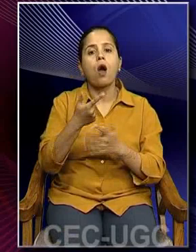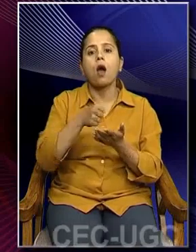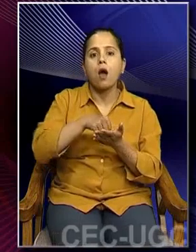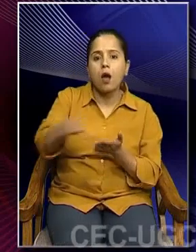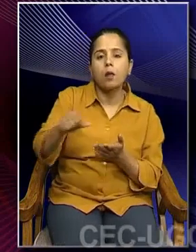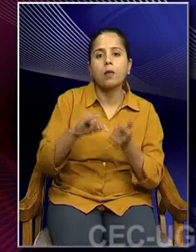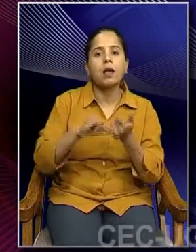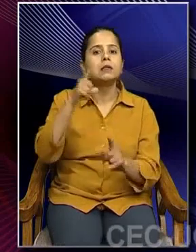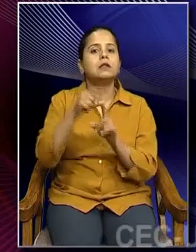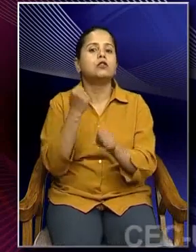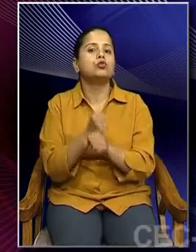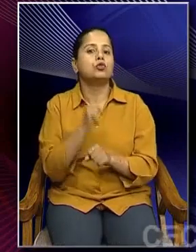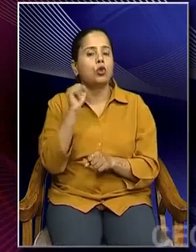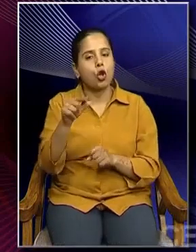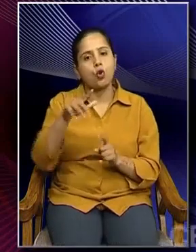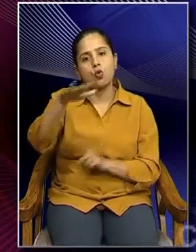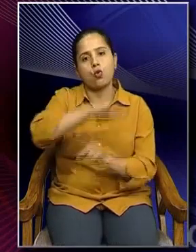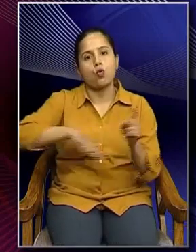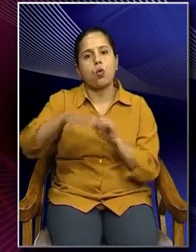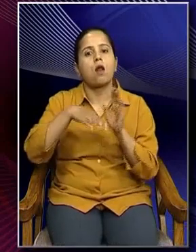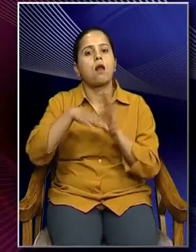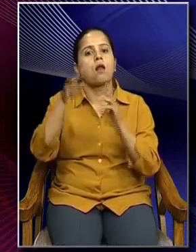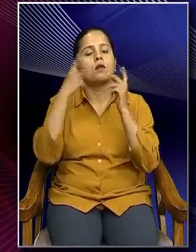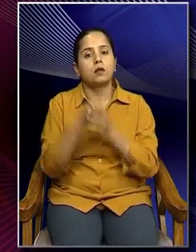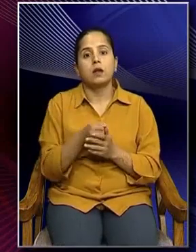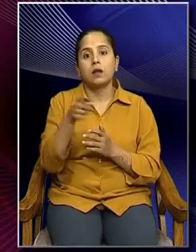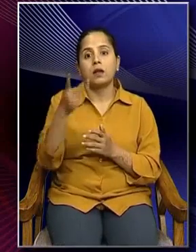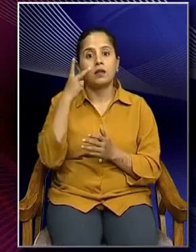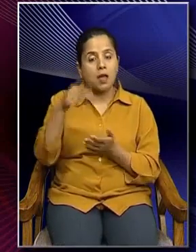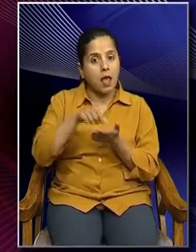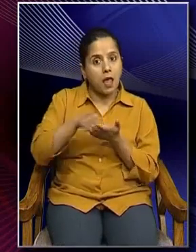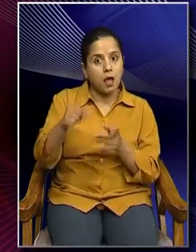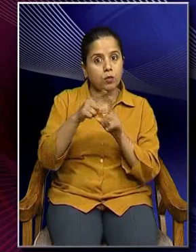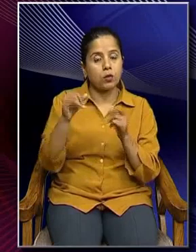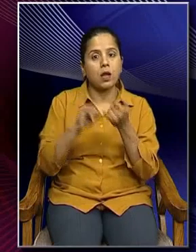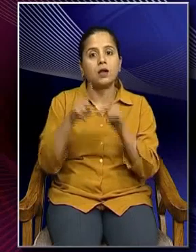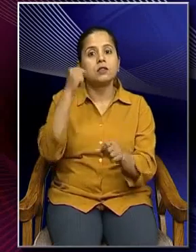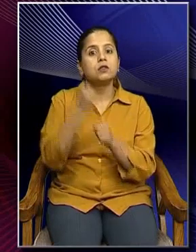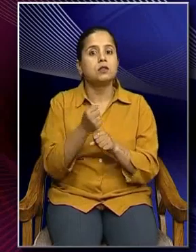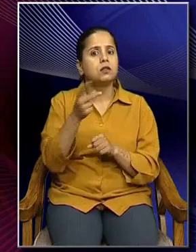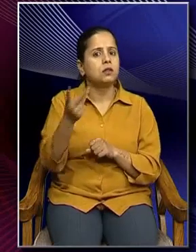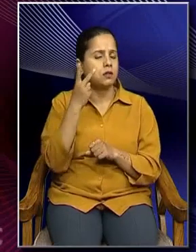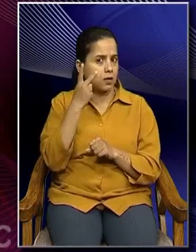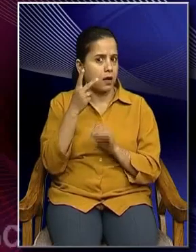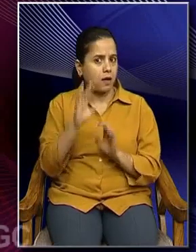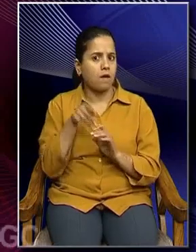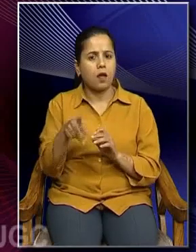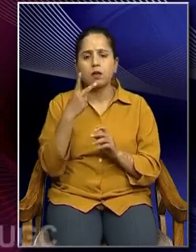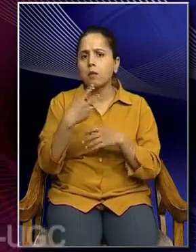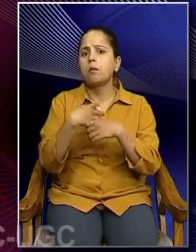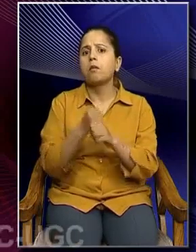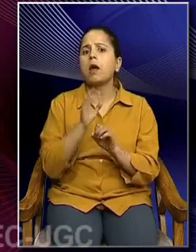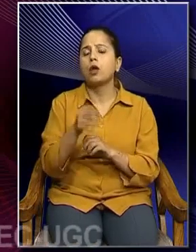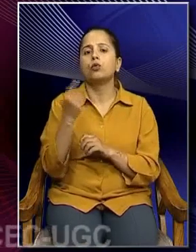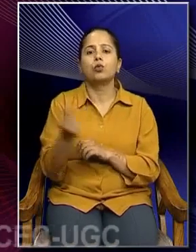SDG at the local level. And implementation of SDG in the country has been conducted